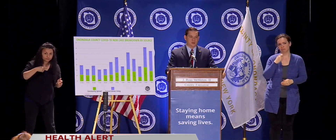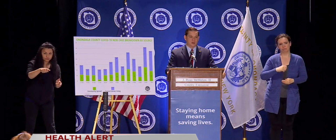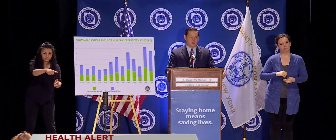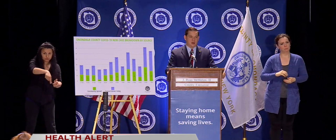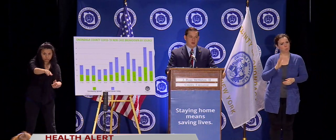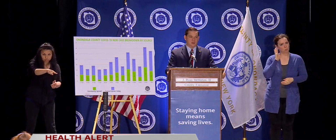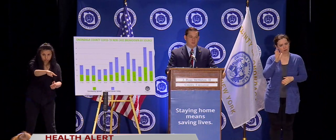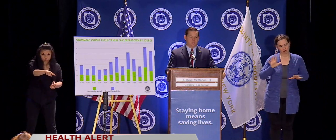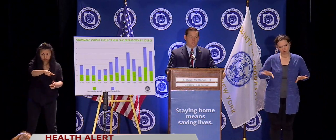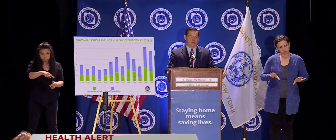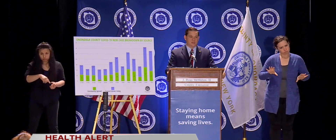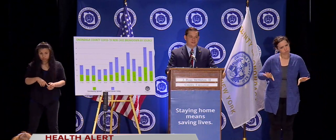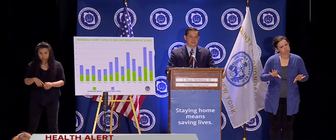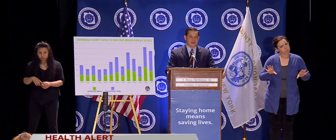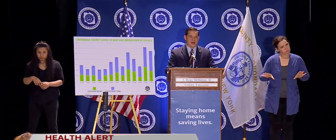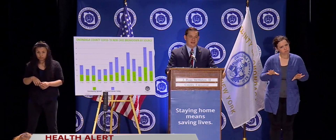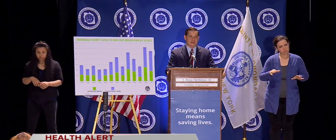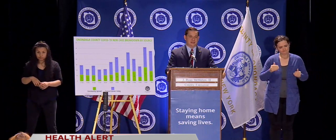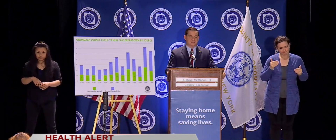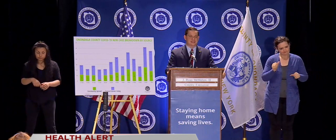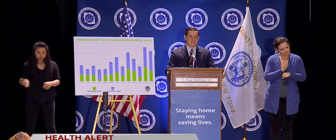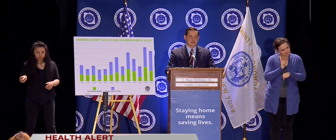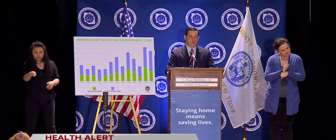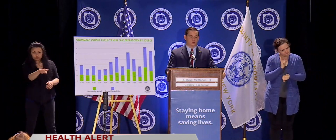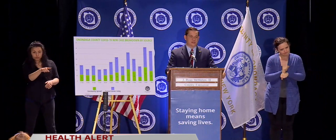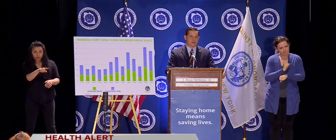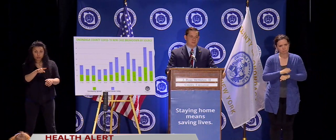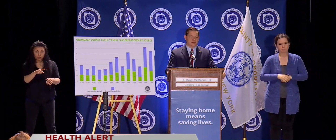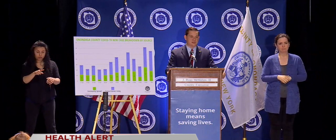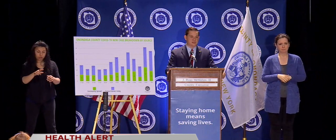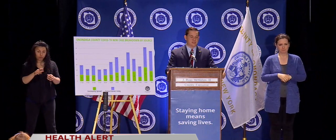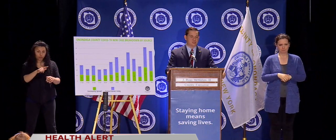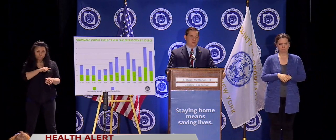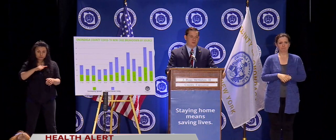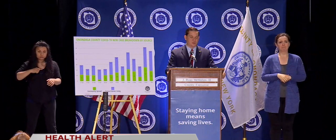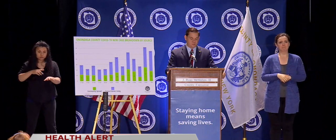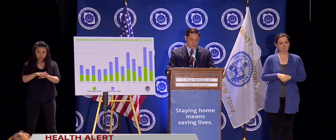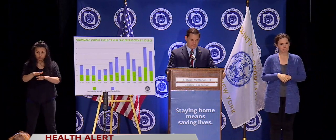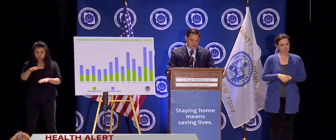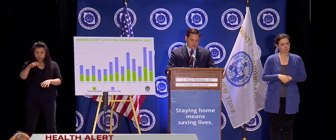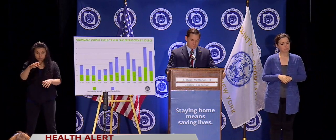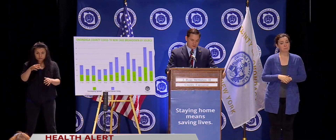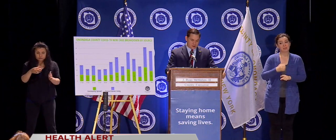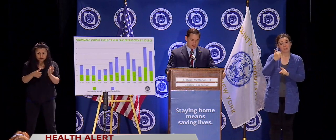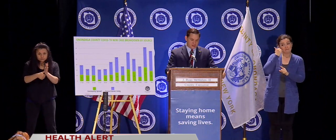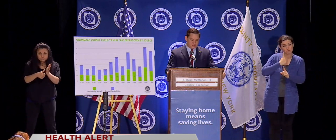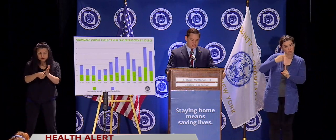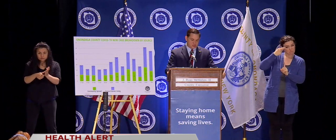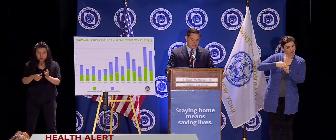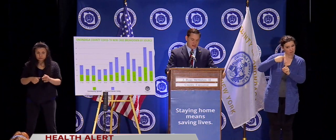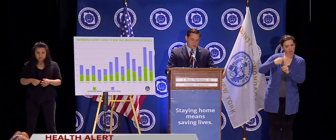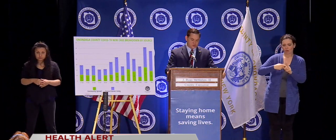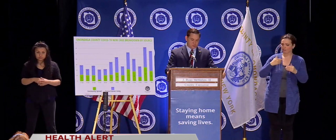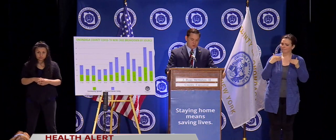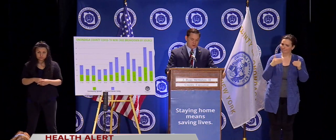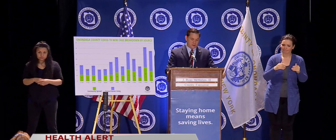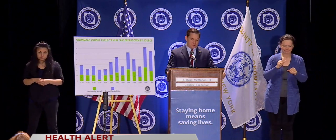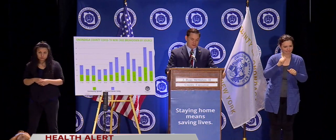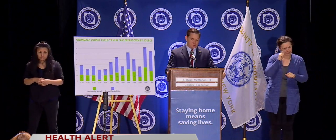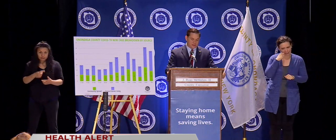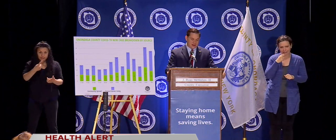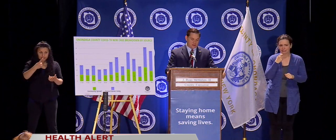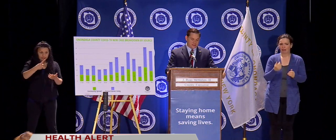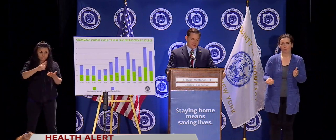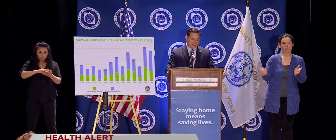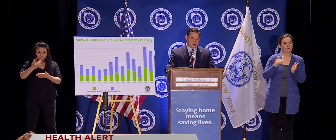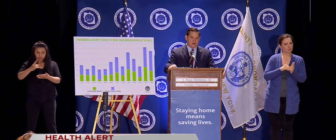proactively the employees on a consistent rotating basis each month. In addition to that, we spoke about